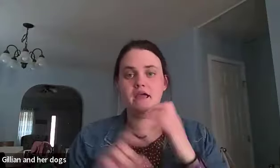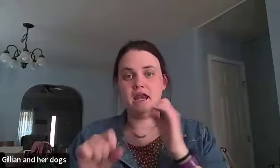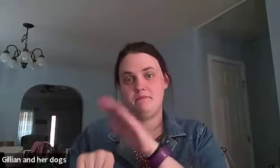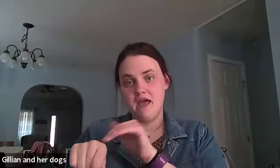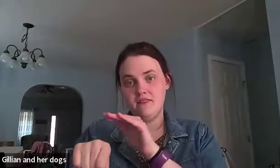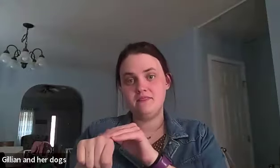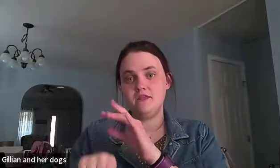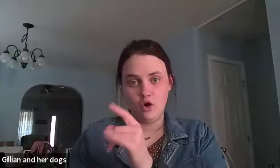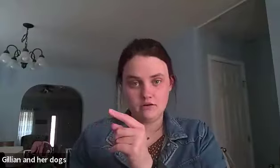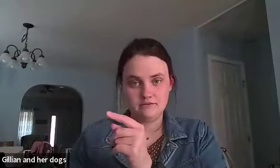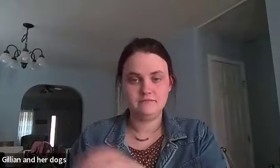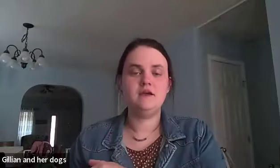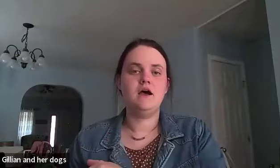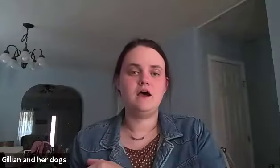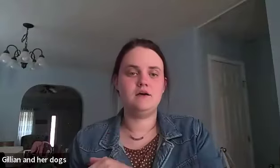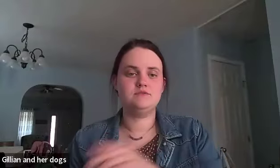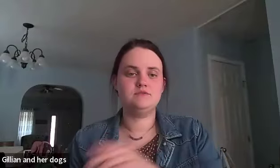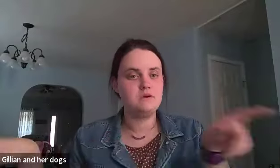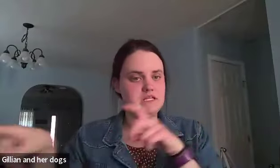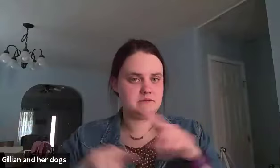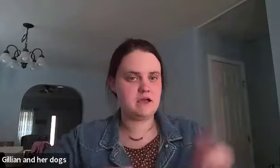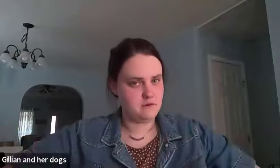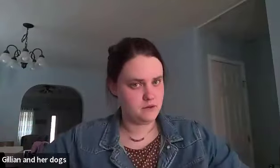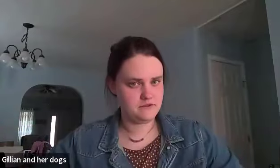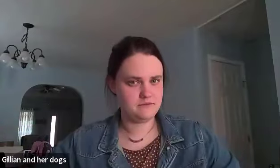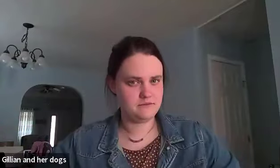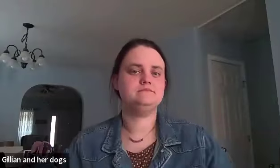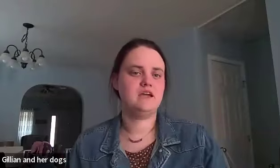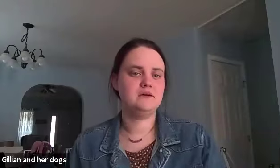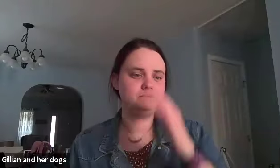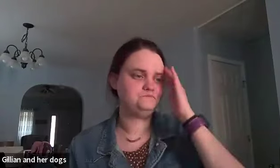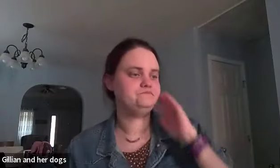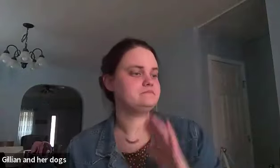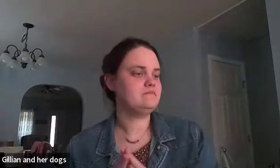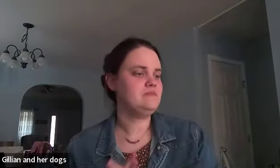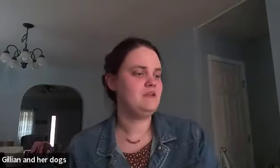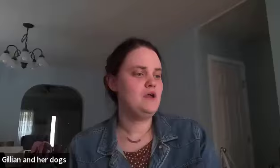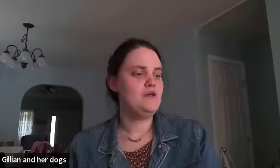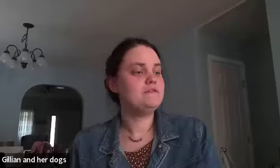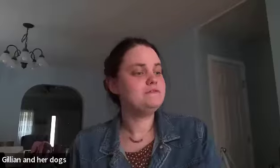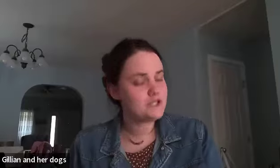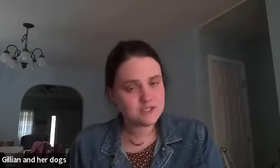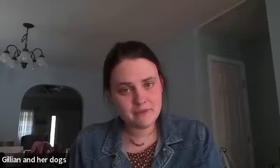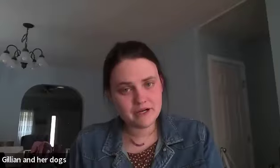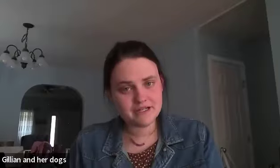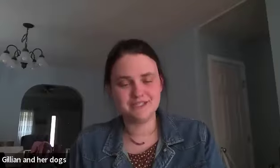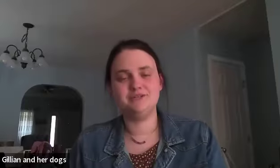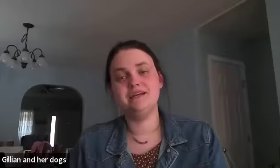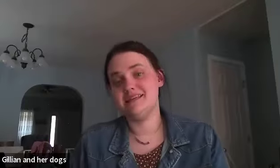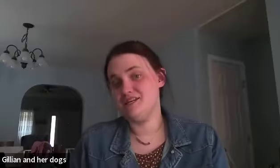or can I pet the dog? So that one does apply for both. Okay. The first pet we're going to do is